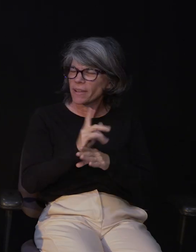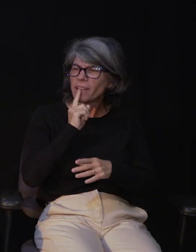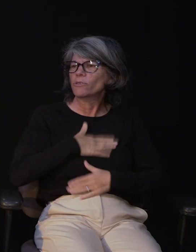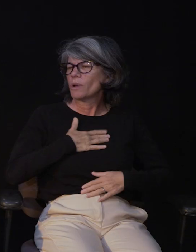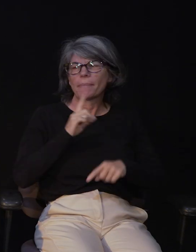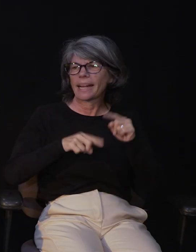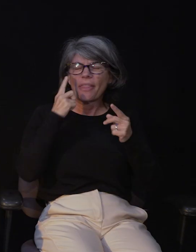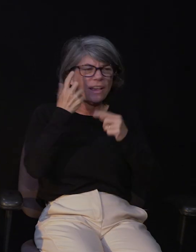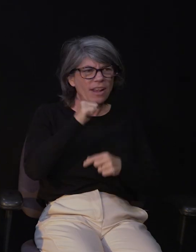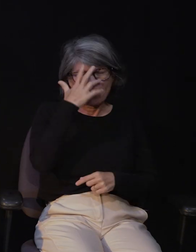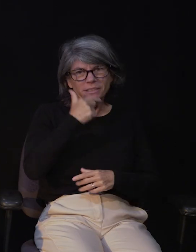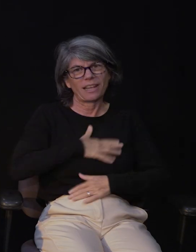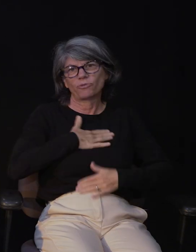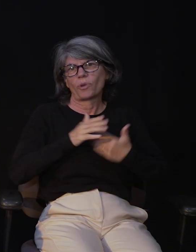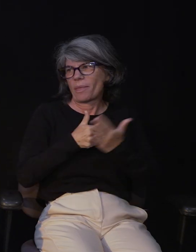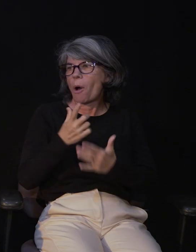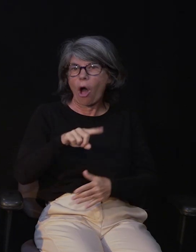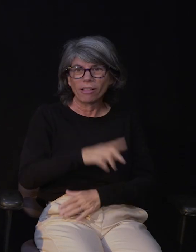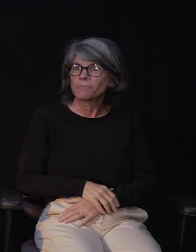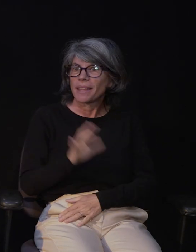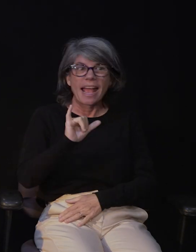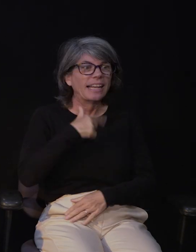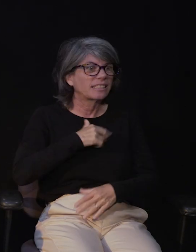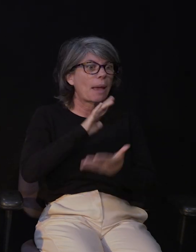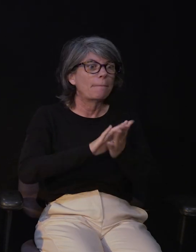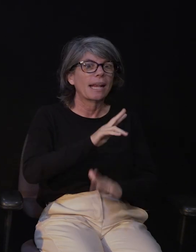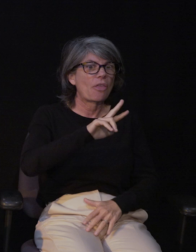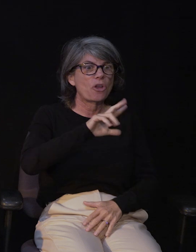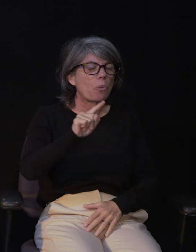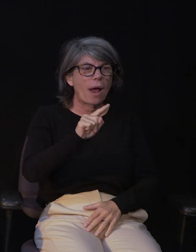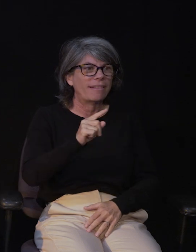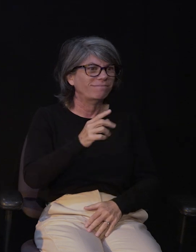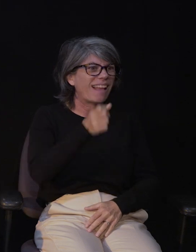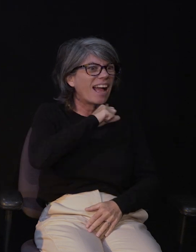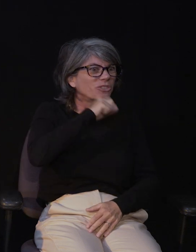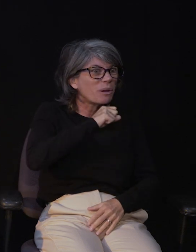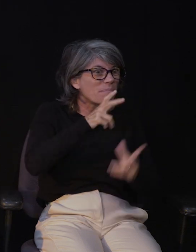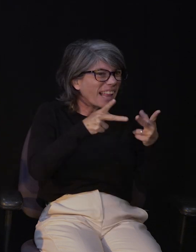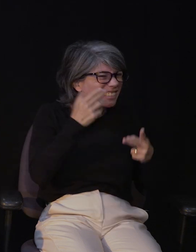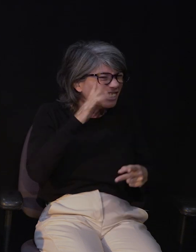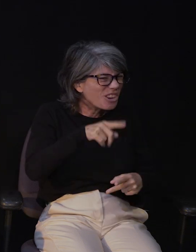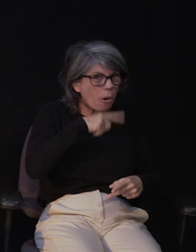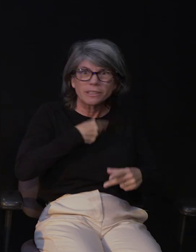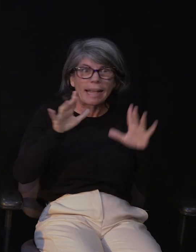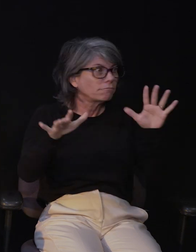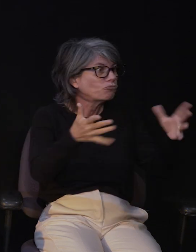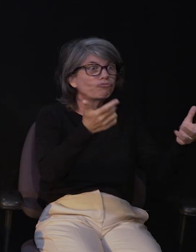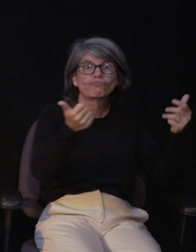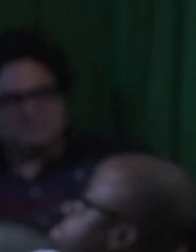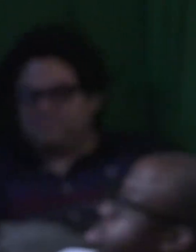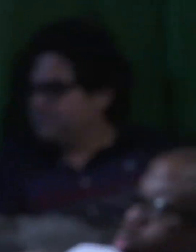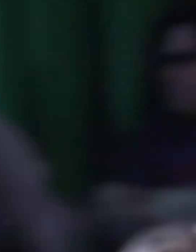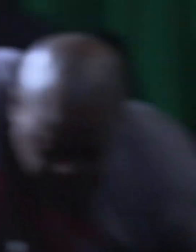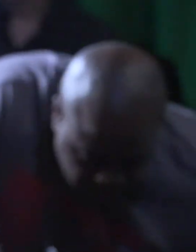but I can't think of any because I like them all. It's like being at 31 Flavors. I'm like, I don't know. Hit me. I was a Problem Child too.